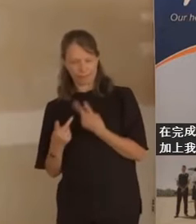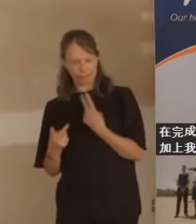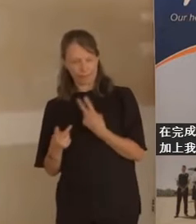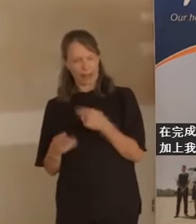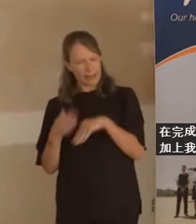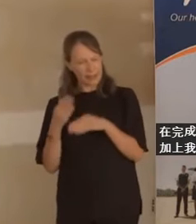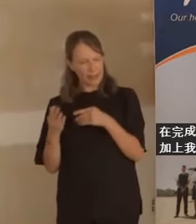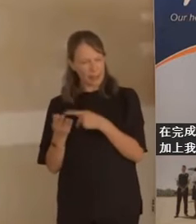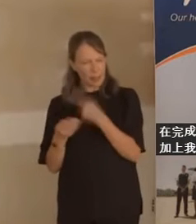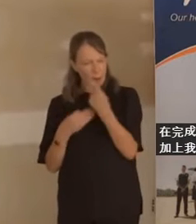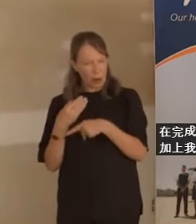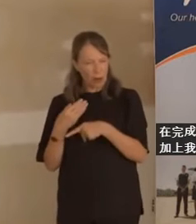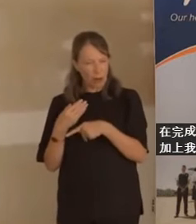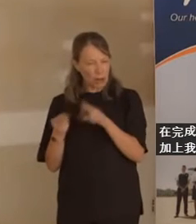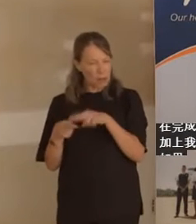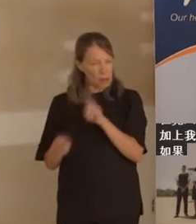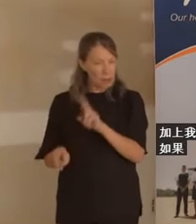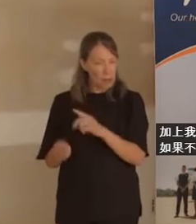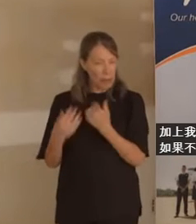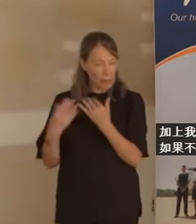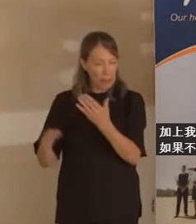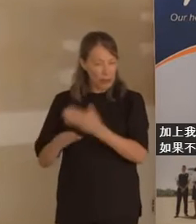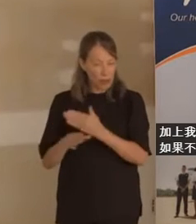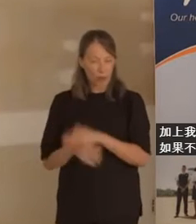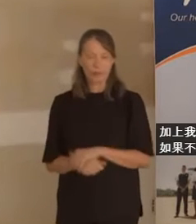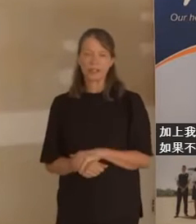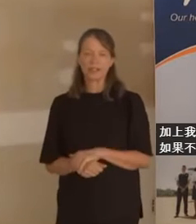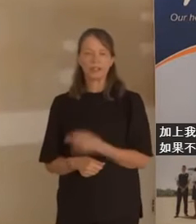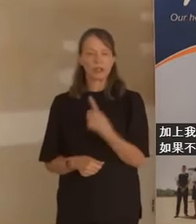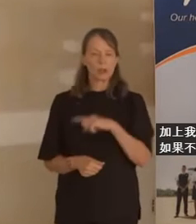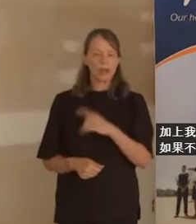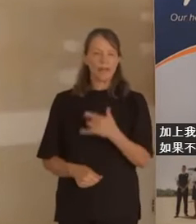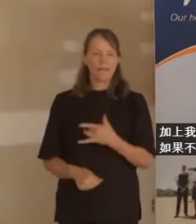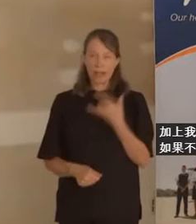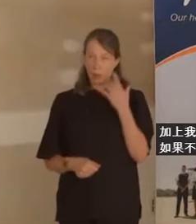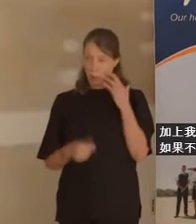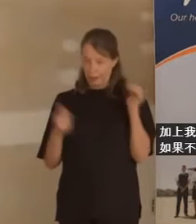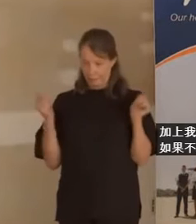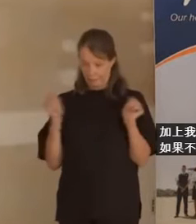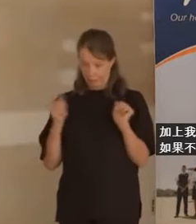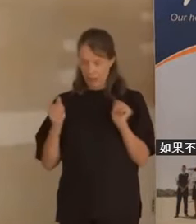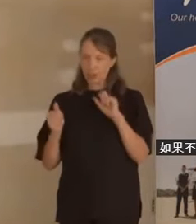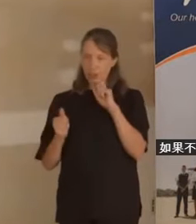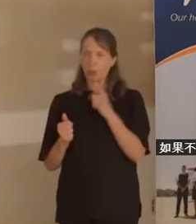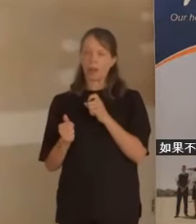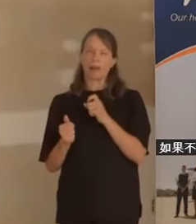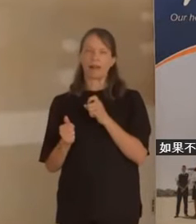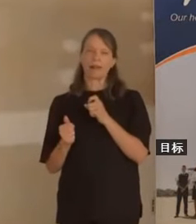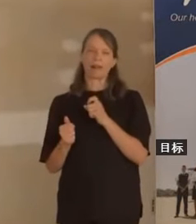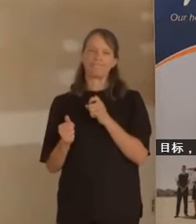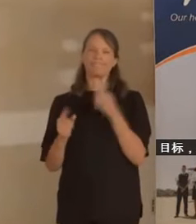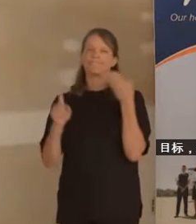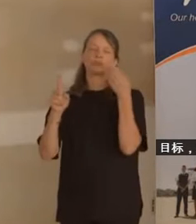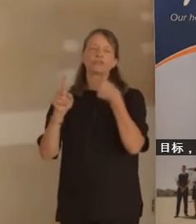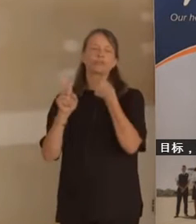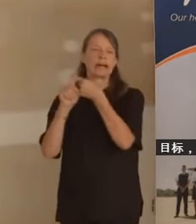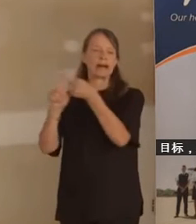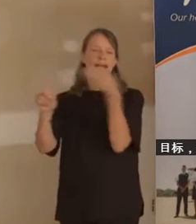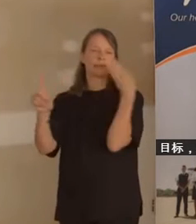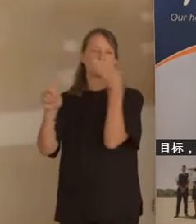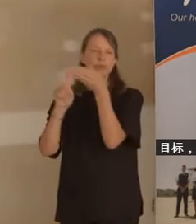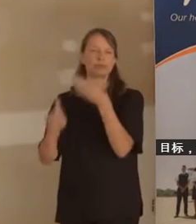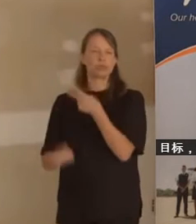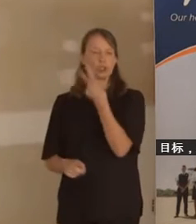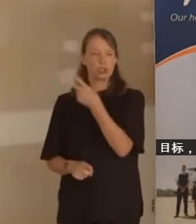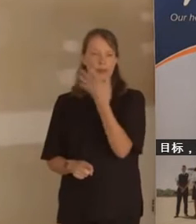Plus, we're very confident that we'll meet, if not exceed, our 25,000 jobs target. The Jobs Plus program